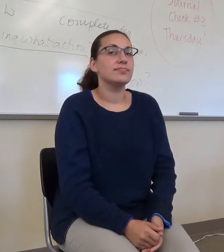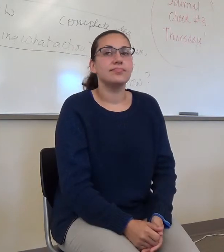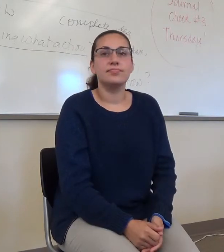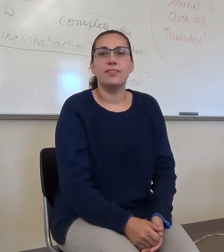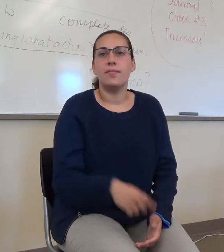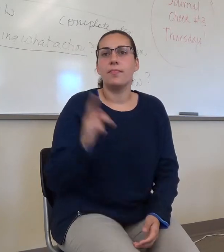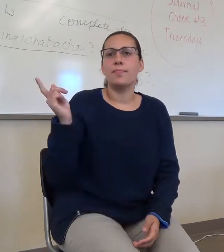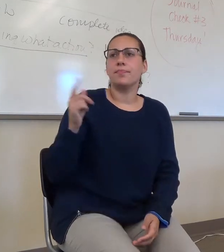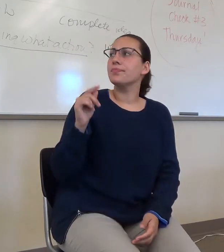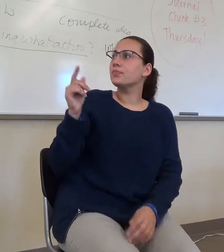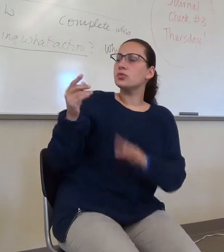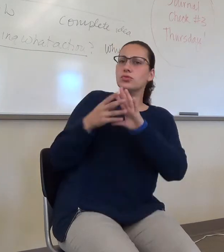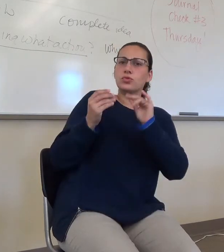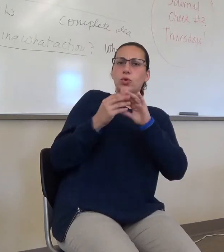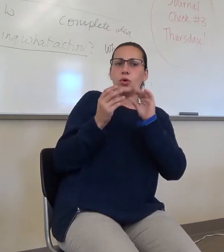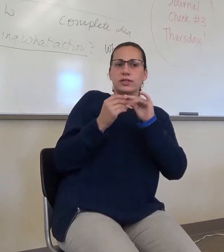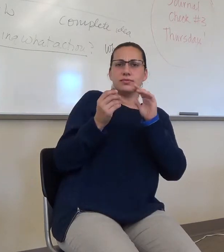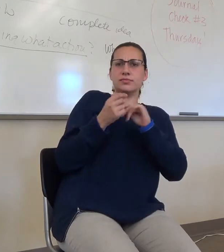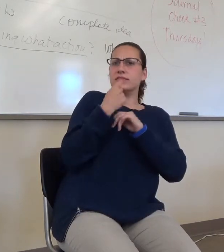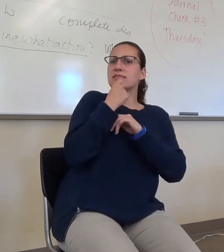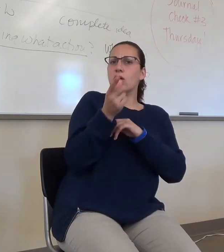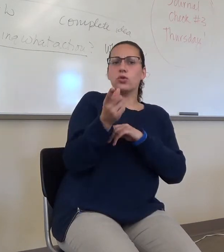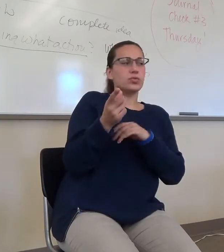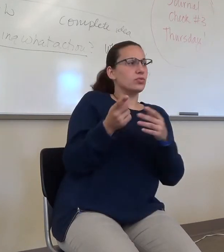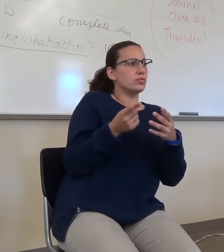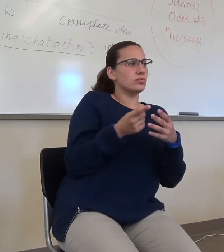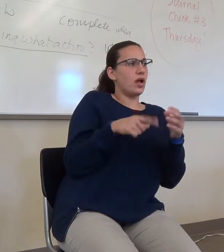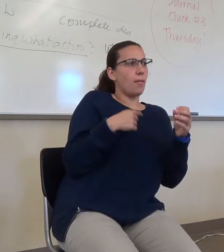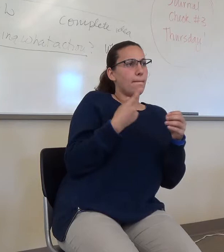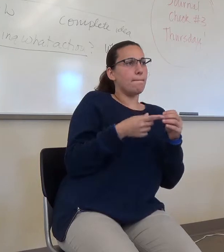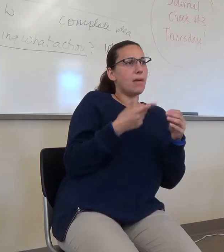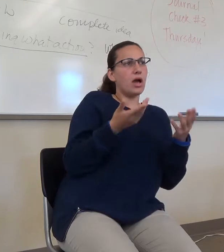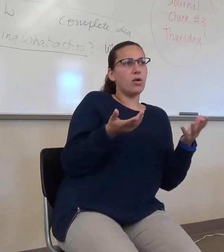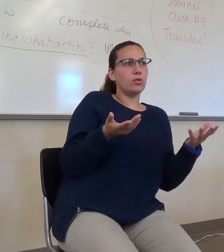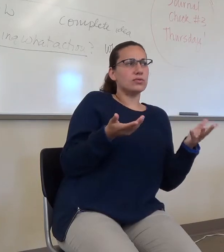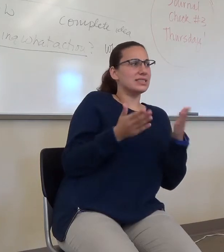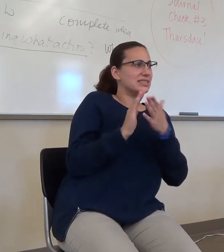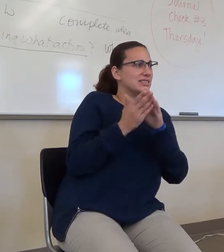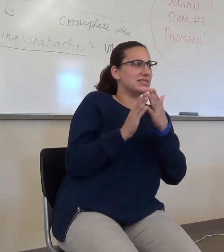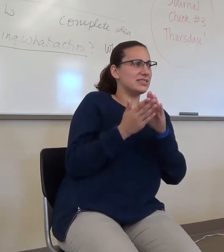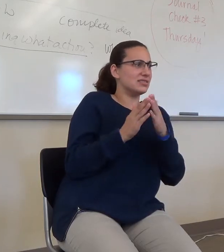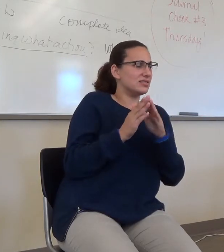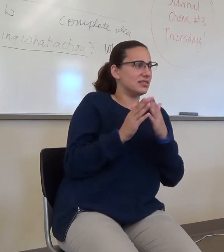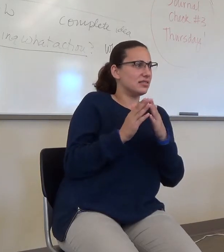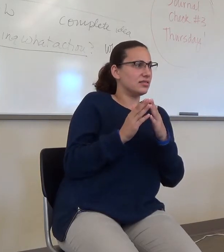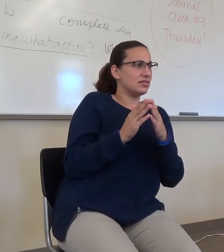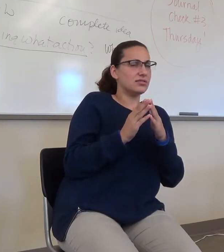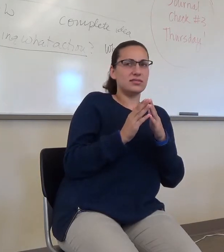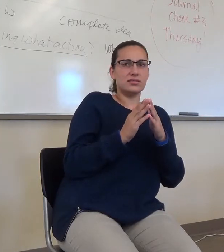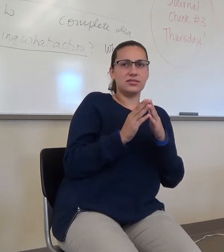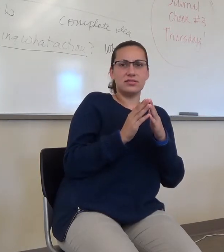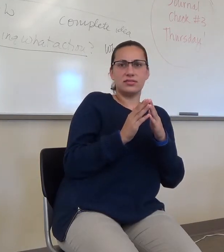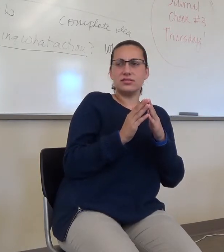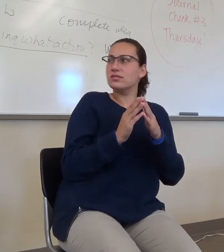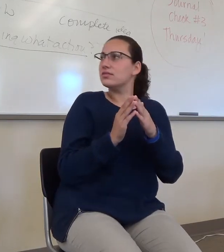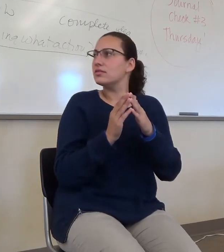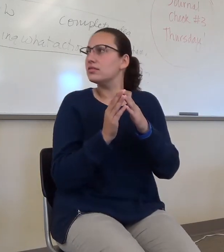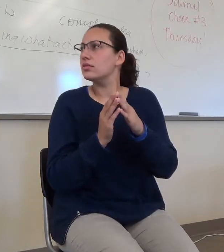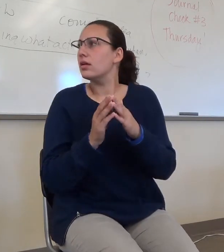it telling us about cities municipalities, let's use that